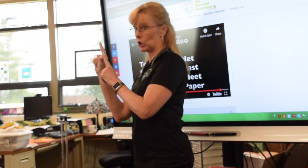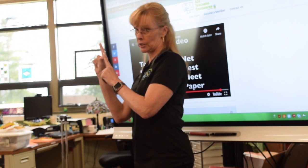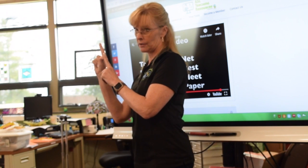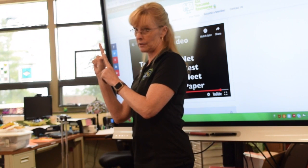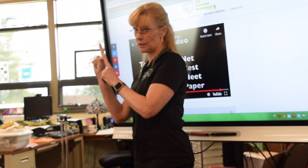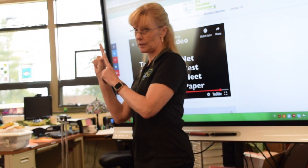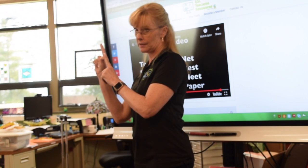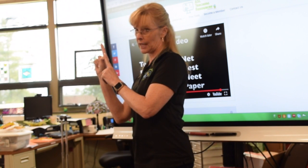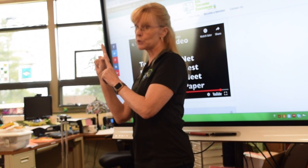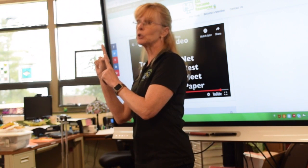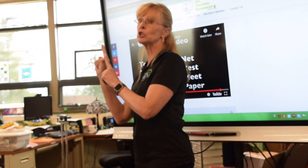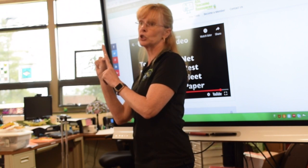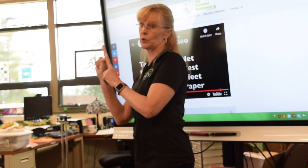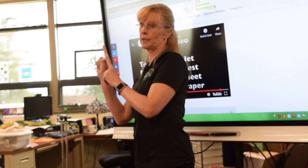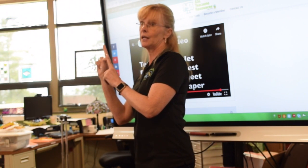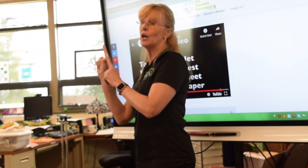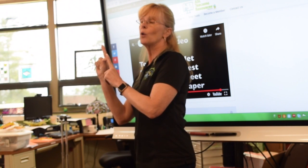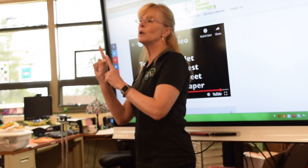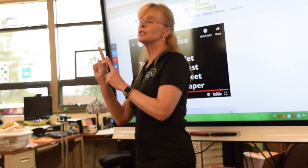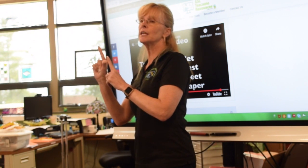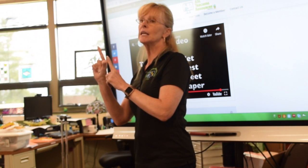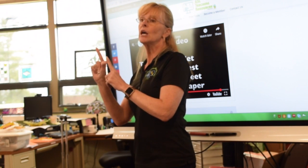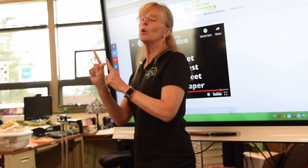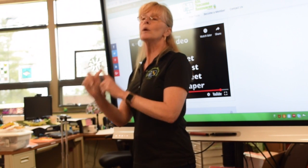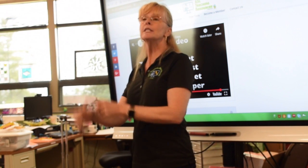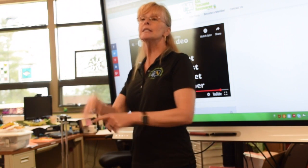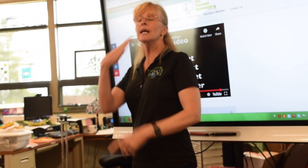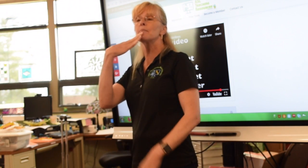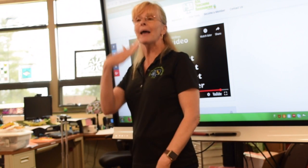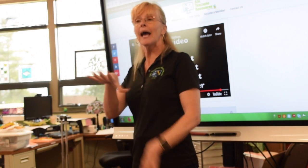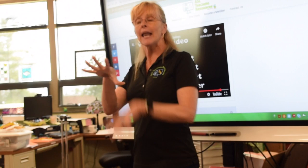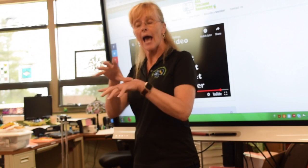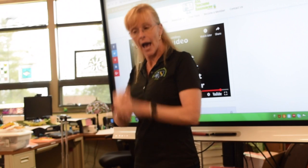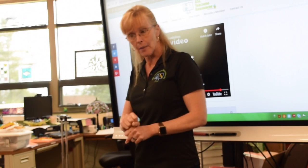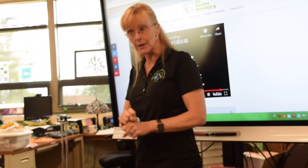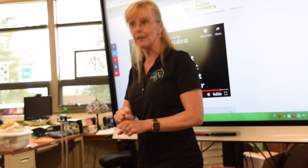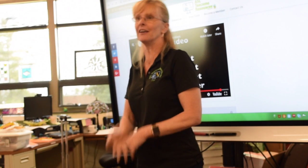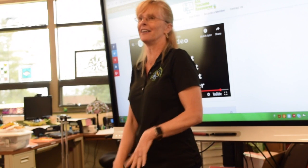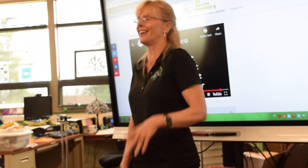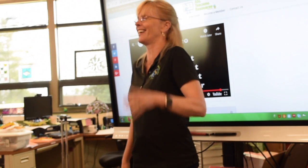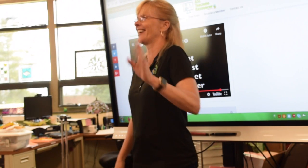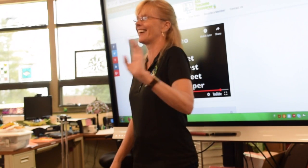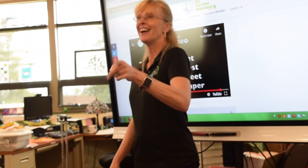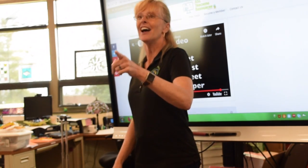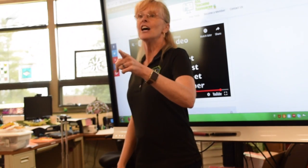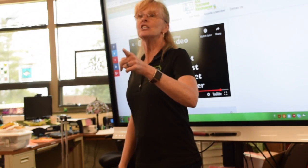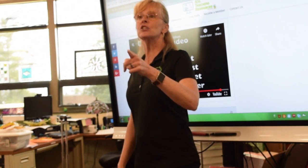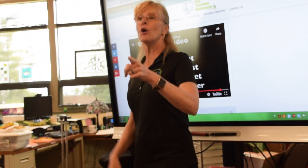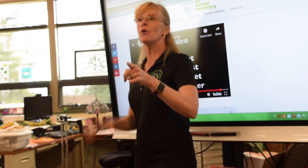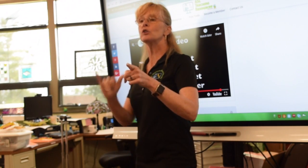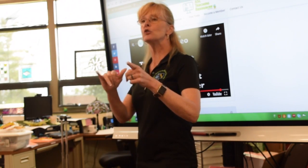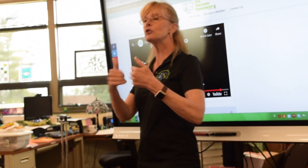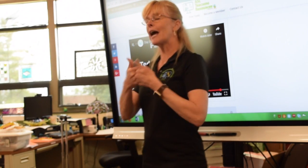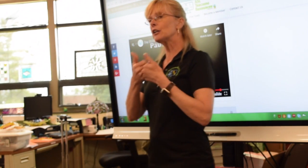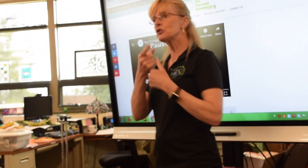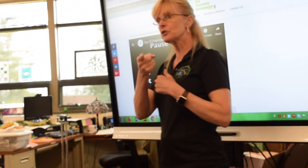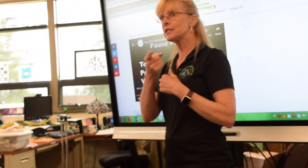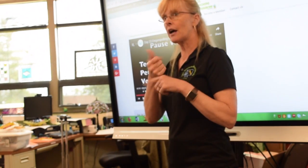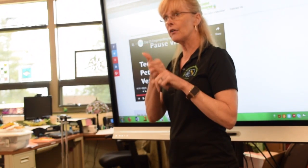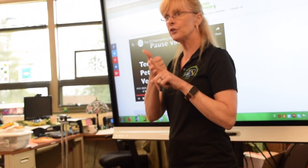Yeah. That's what you're doing. Because Which is a bad habit. Yeah. So to challenge yourself, you